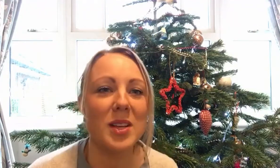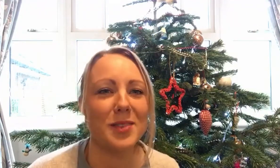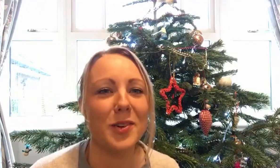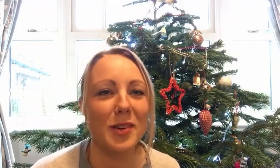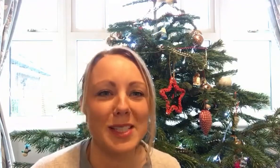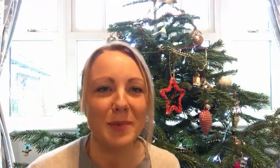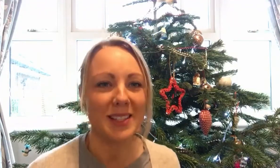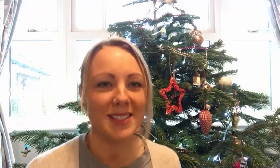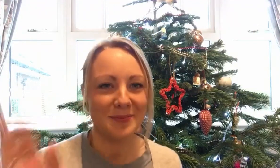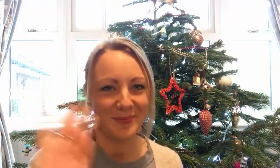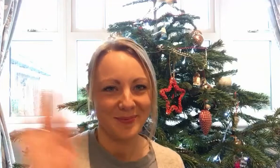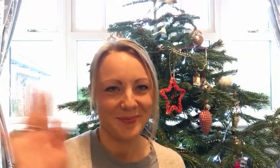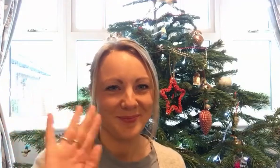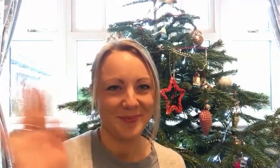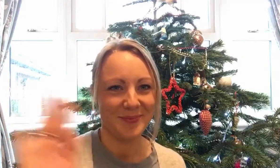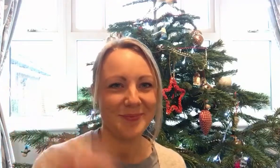wonderful Christmas.